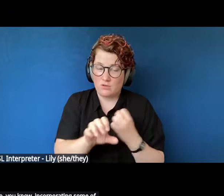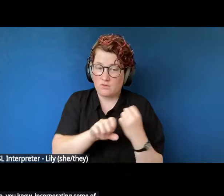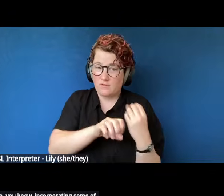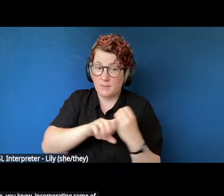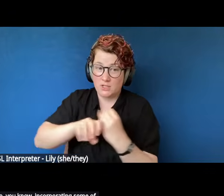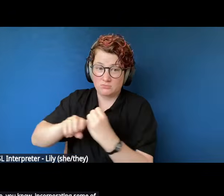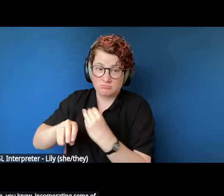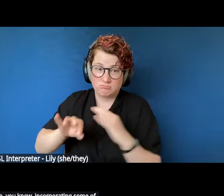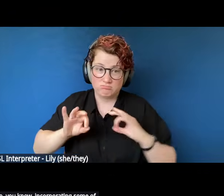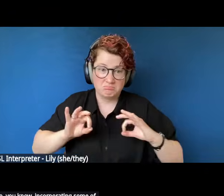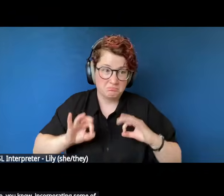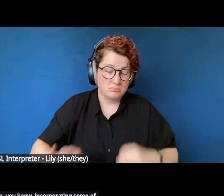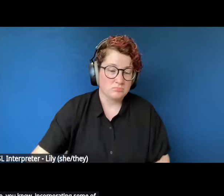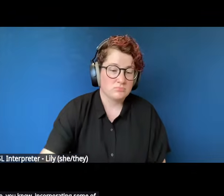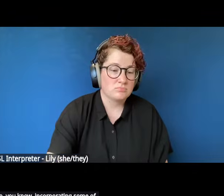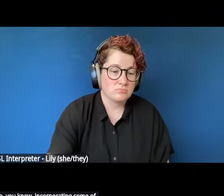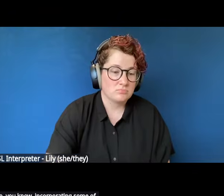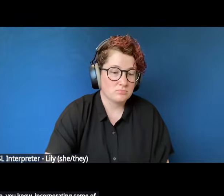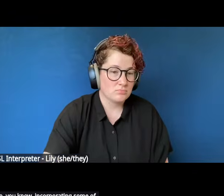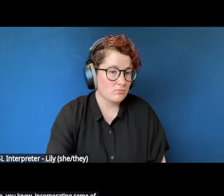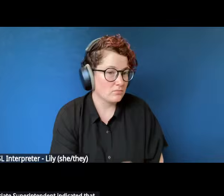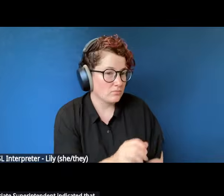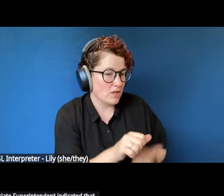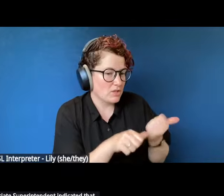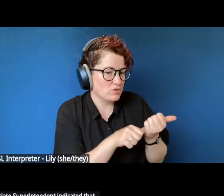Associate Superintendent indicated that yes, that is a possibility.